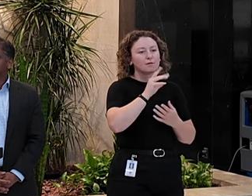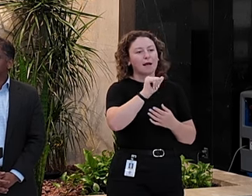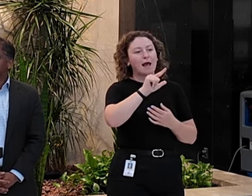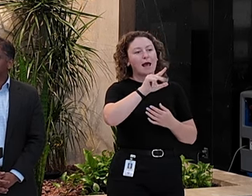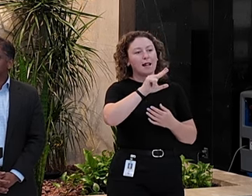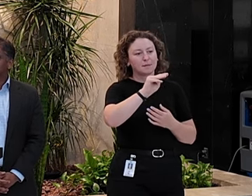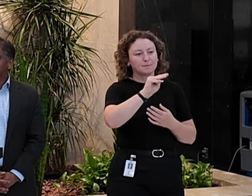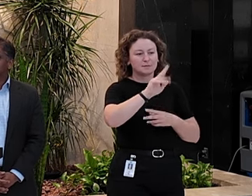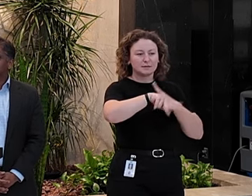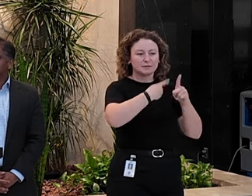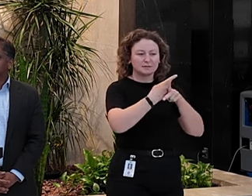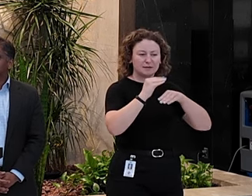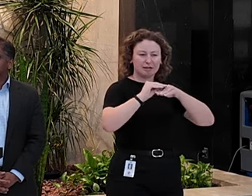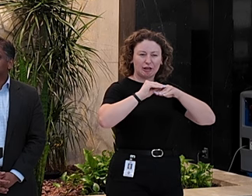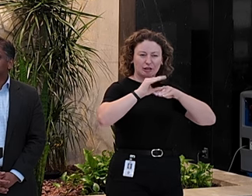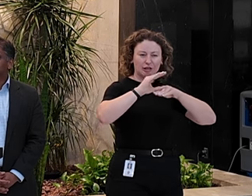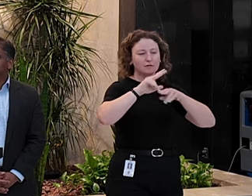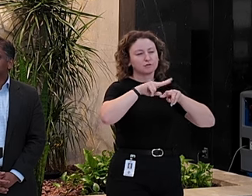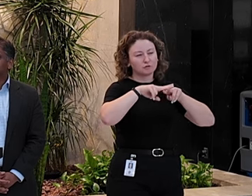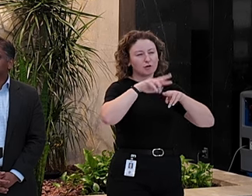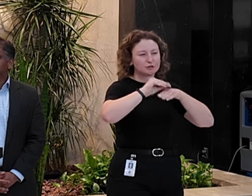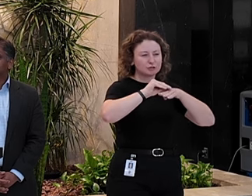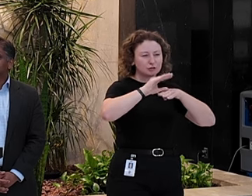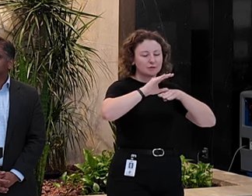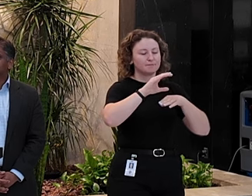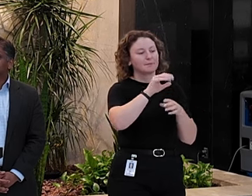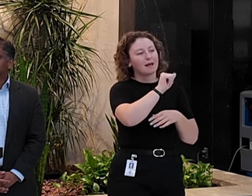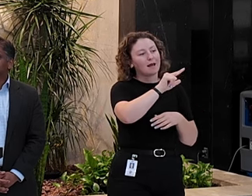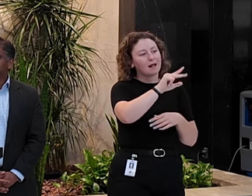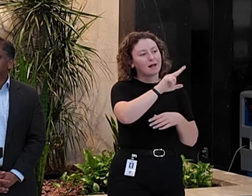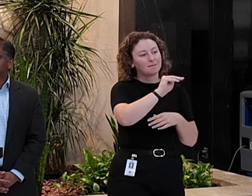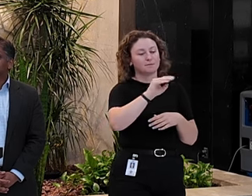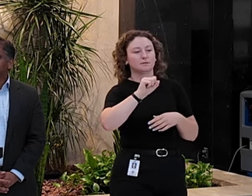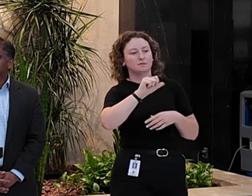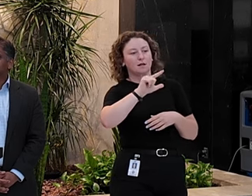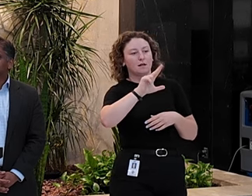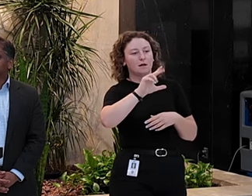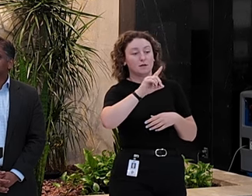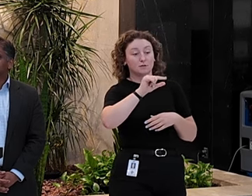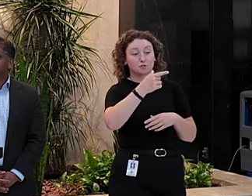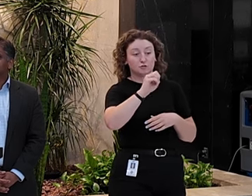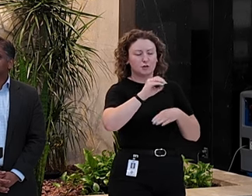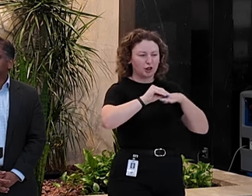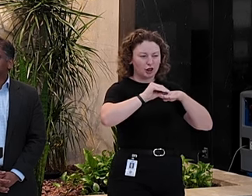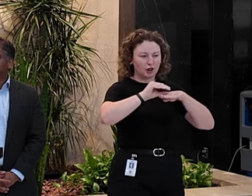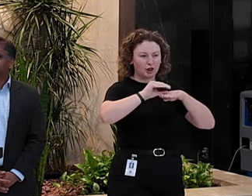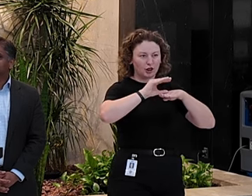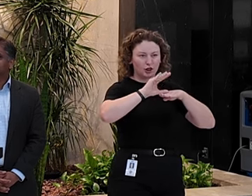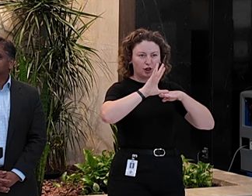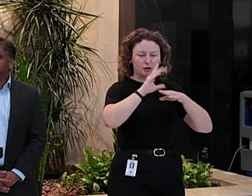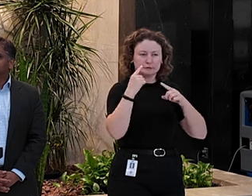those plates, as in turn being alum sludge. And as time progresses, that builds up more and more as time goes